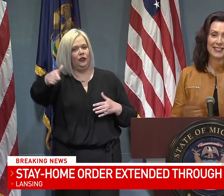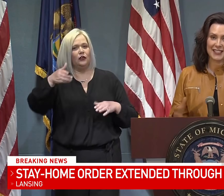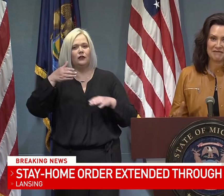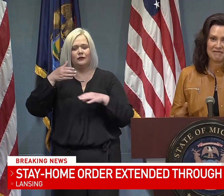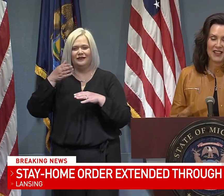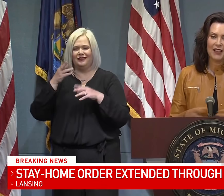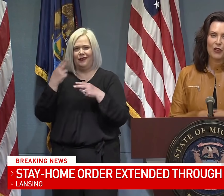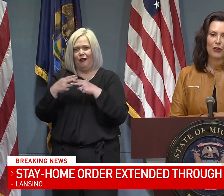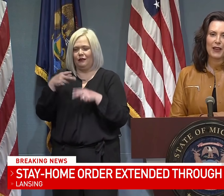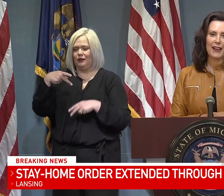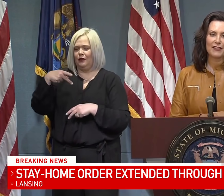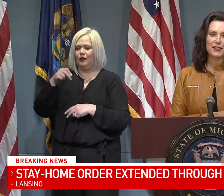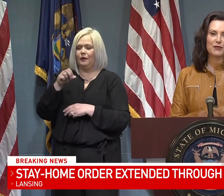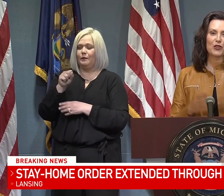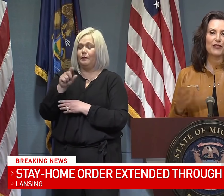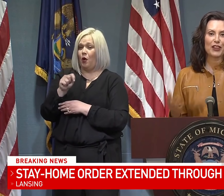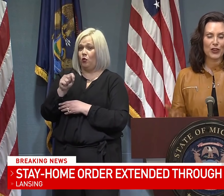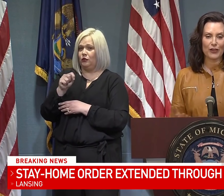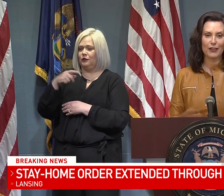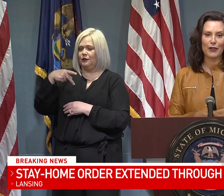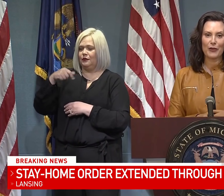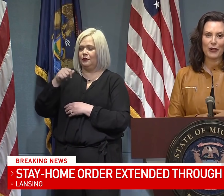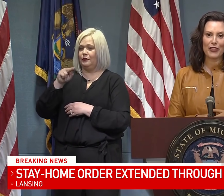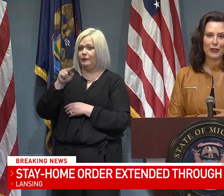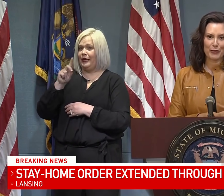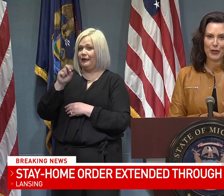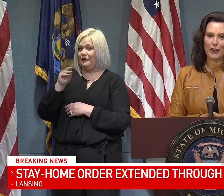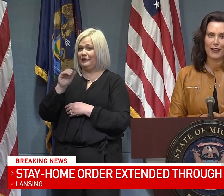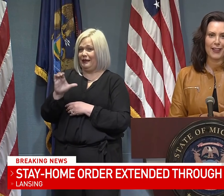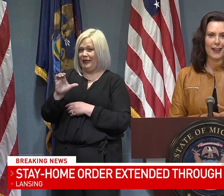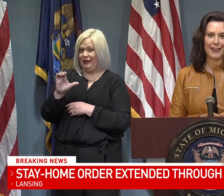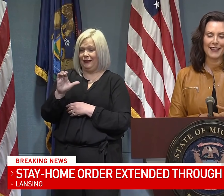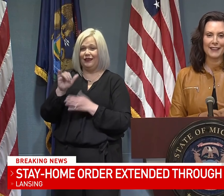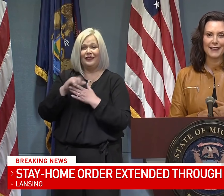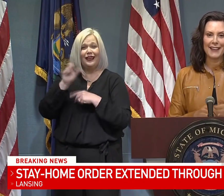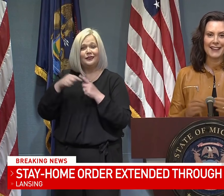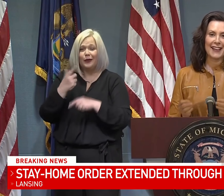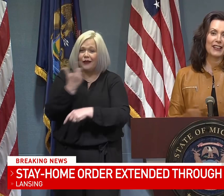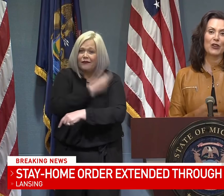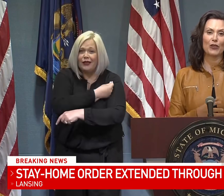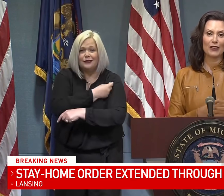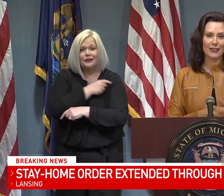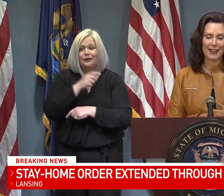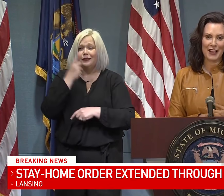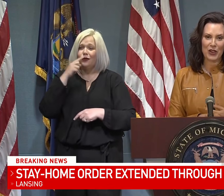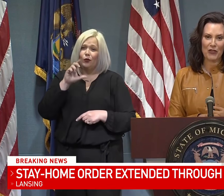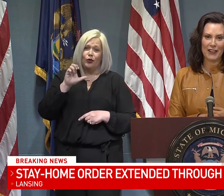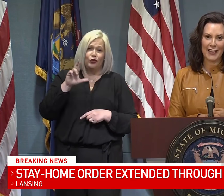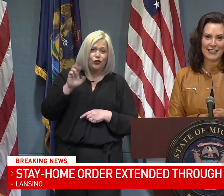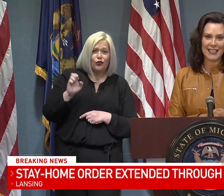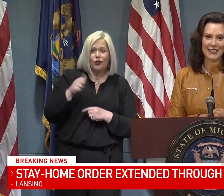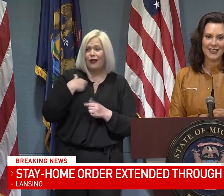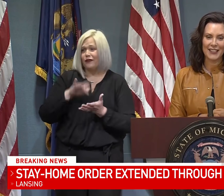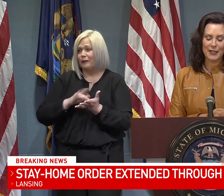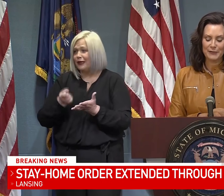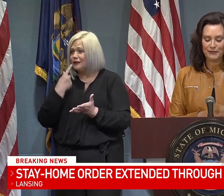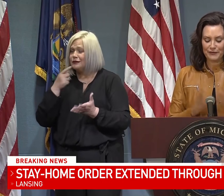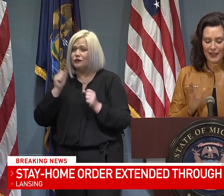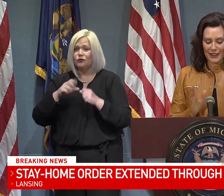have a vaccine, or we have some sort of a cure or therapeutic that can cure